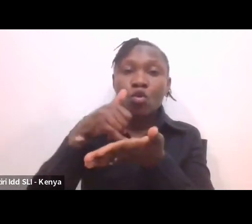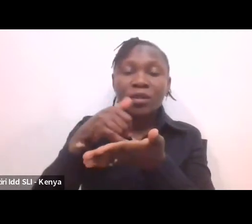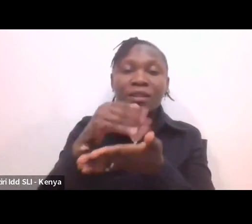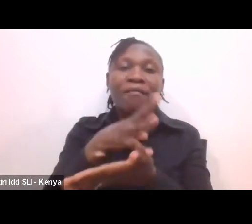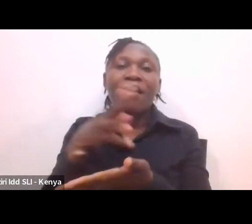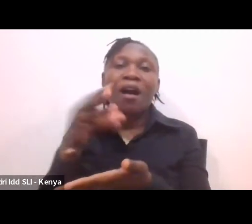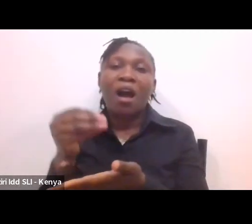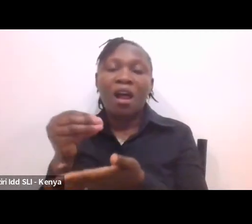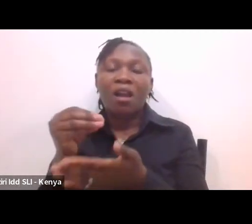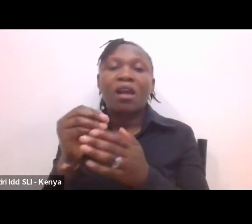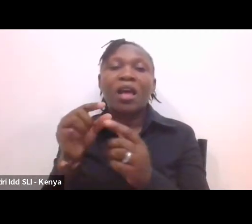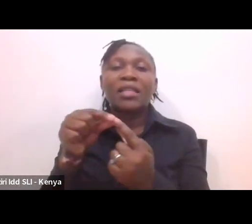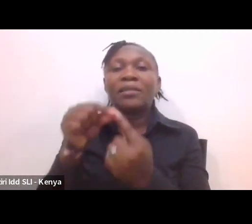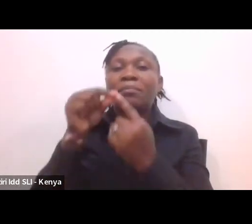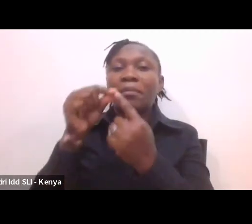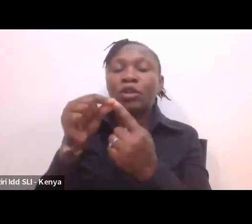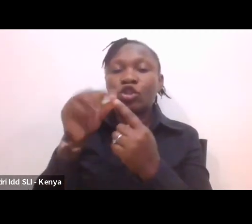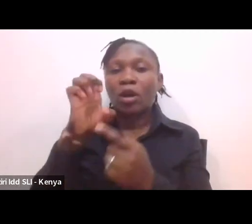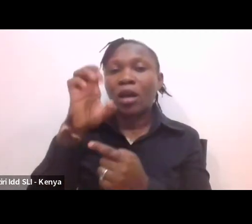in particular.